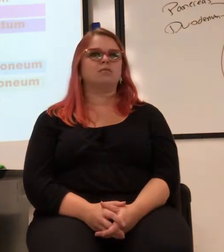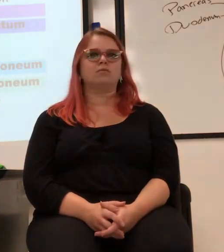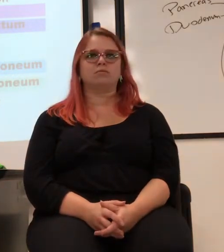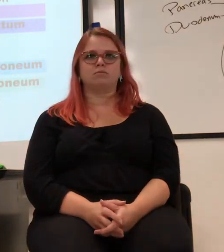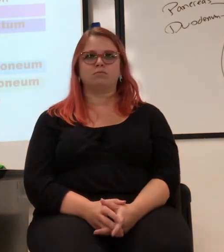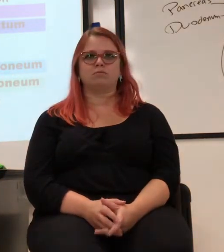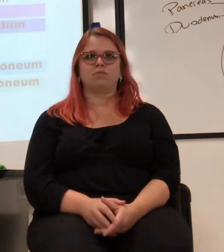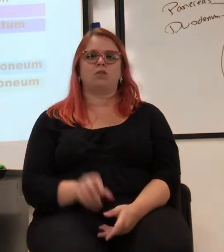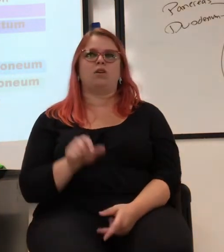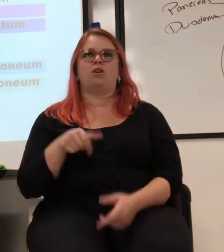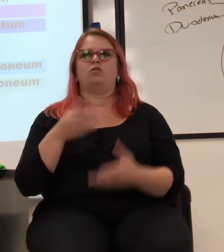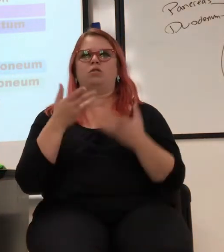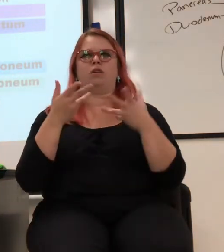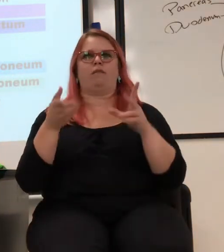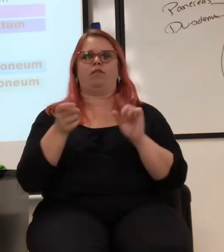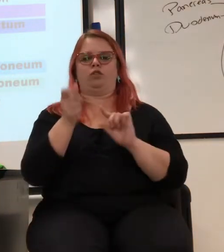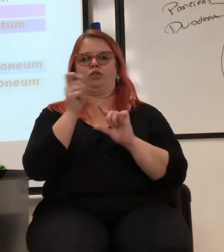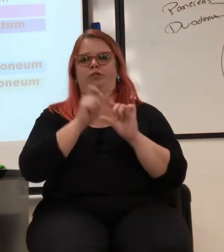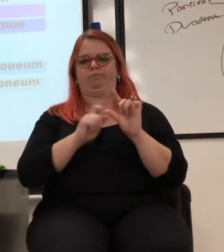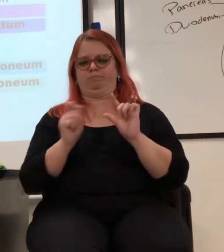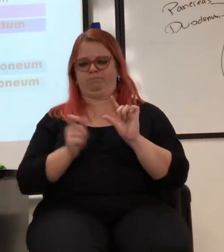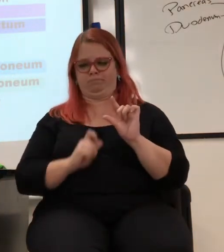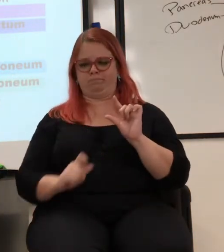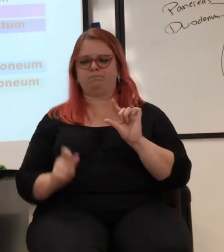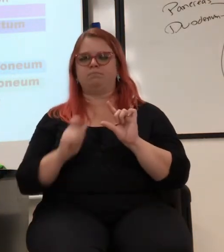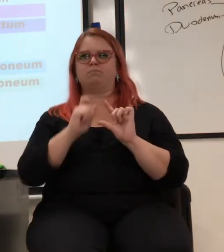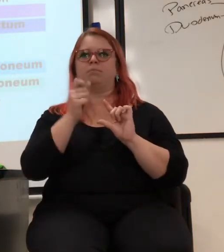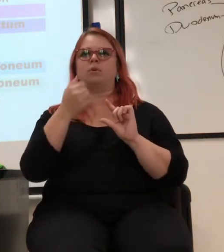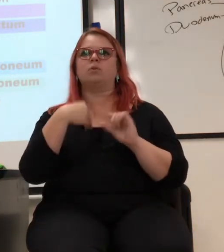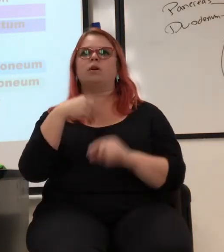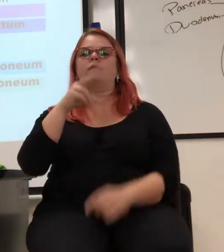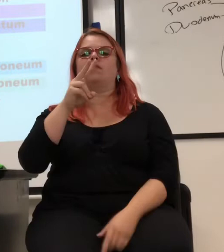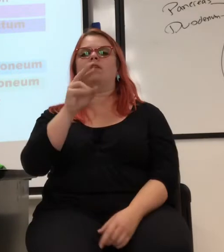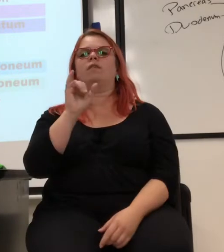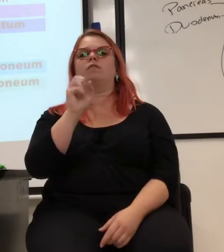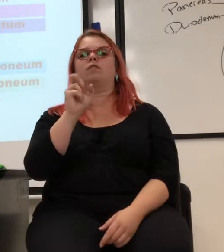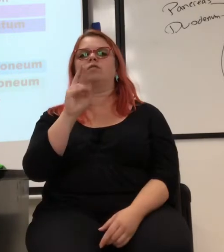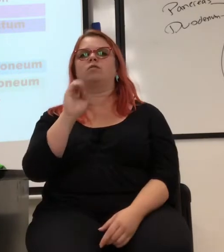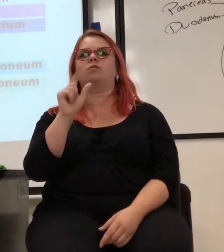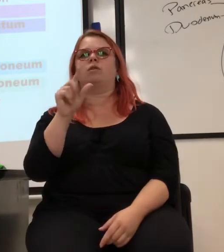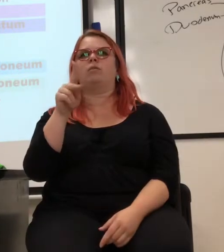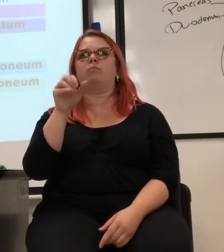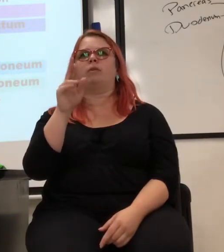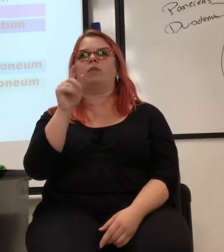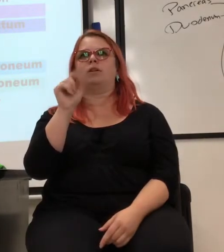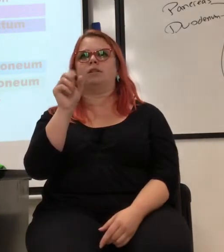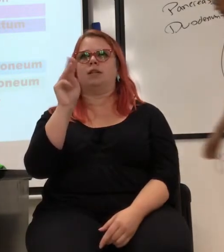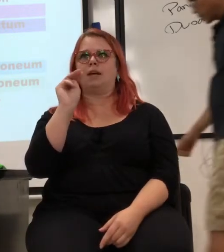that finishes it off. So you got visceral peritoneum around the small intestines. Oops, excuse